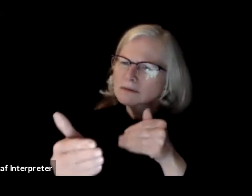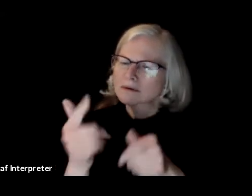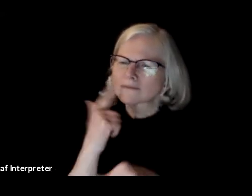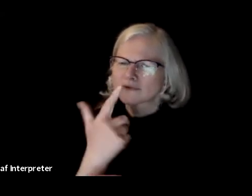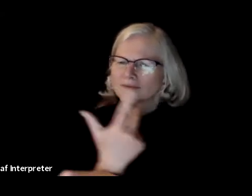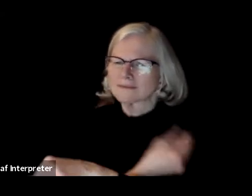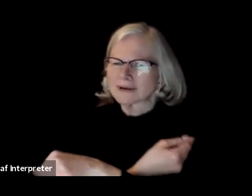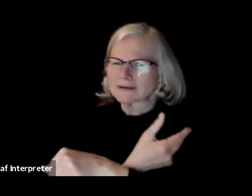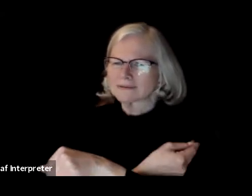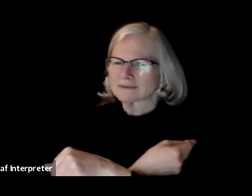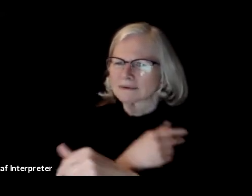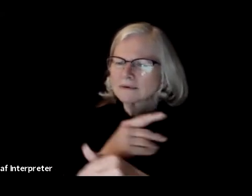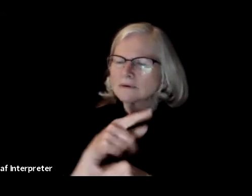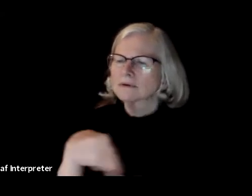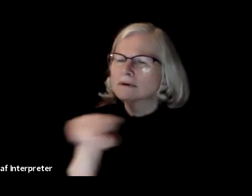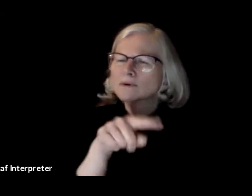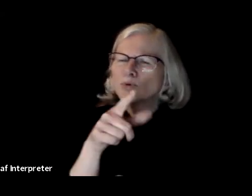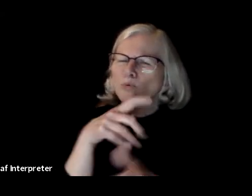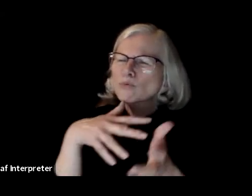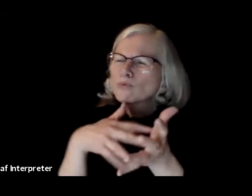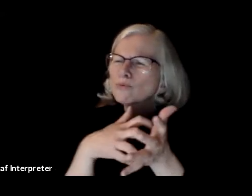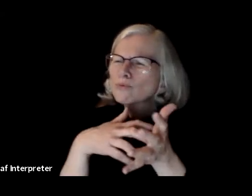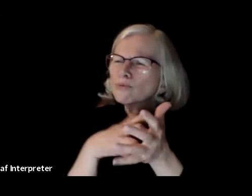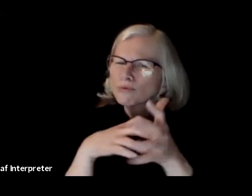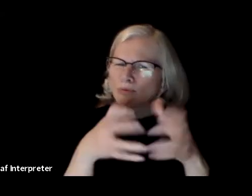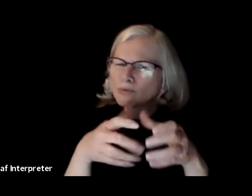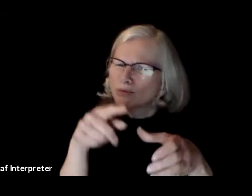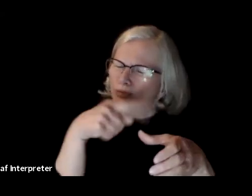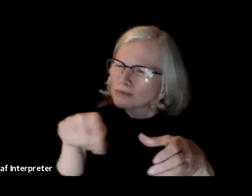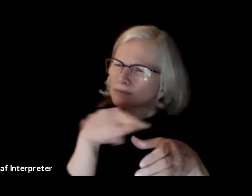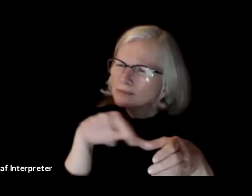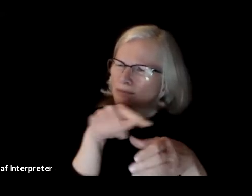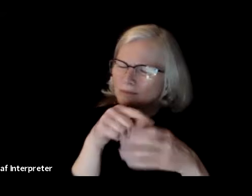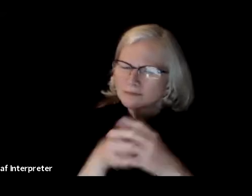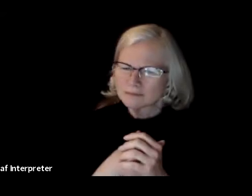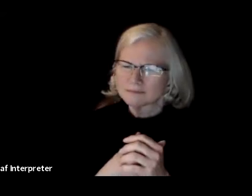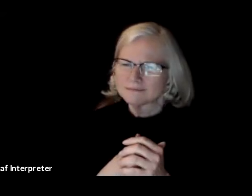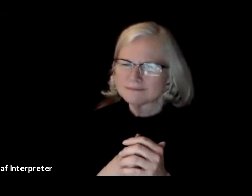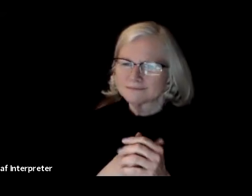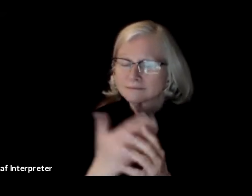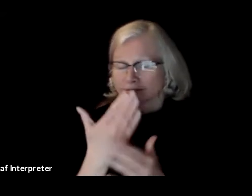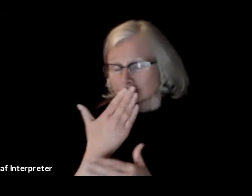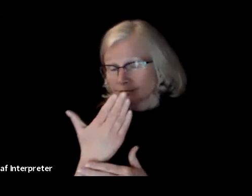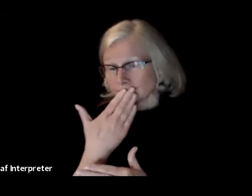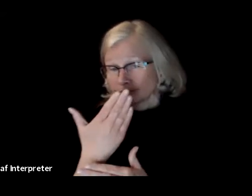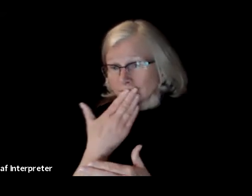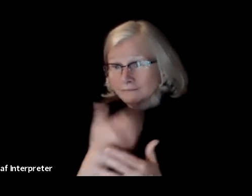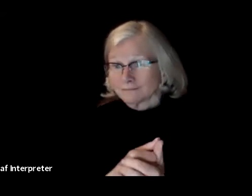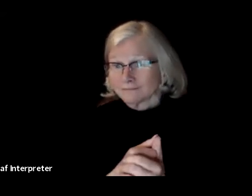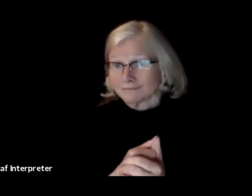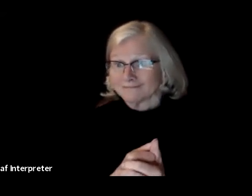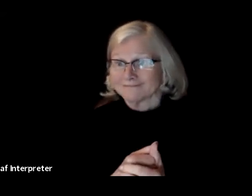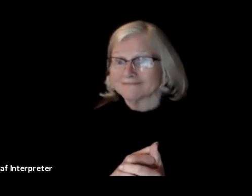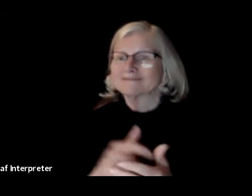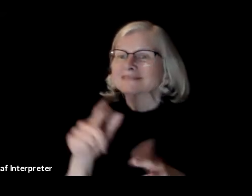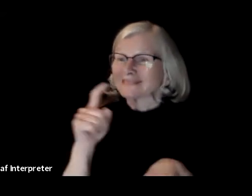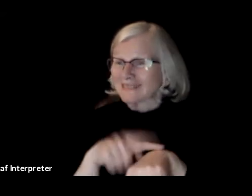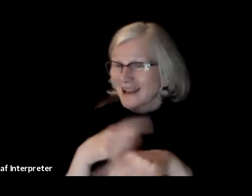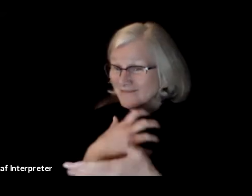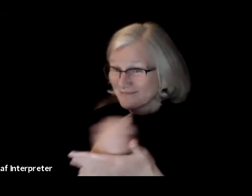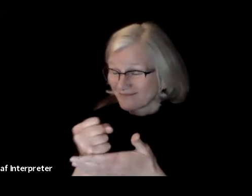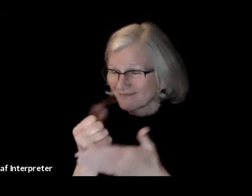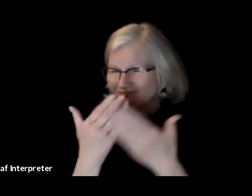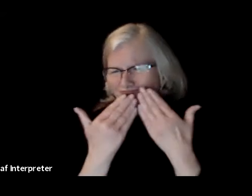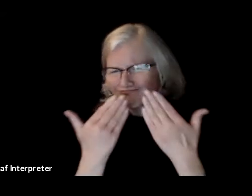vaccinated. Okay, thank you. That is all the time we have for today. Thank you again to our guests. We invite